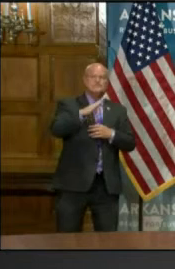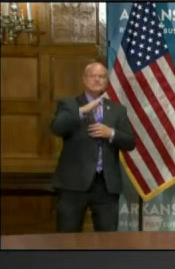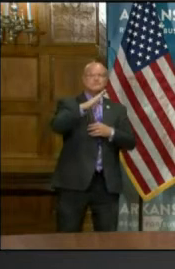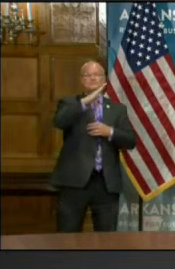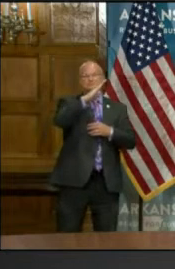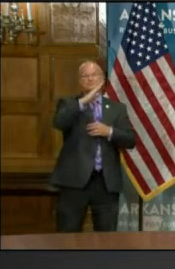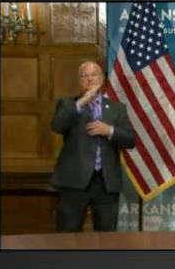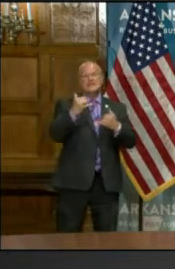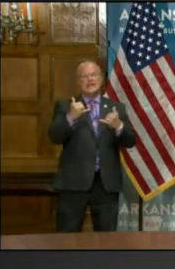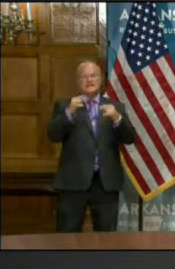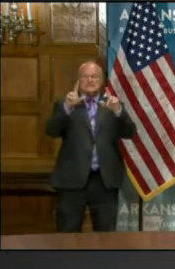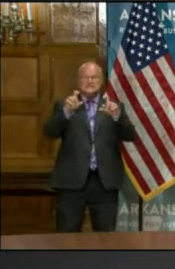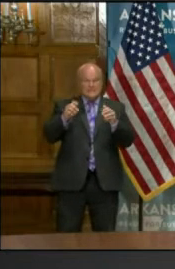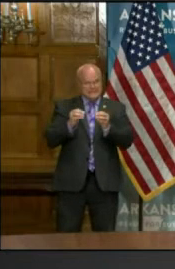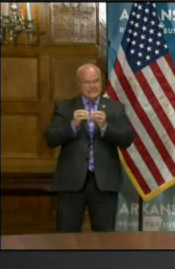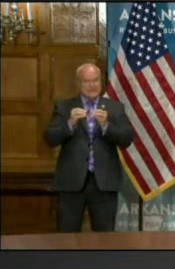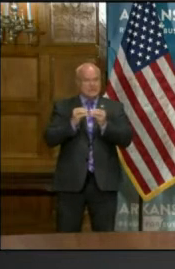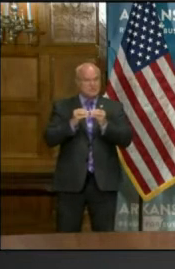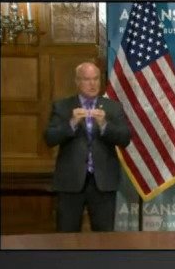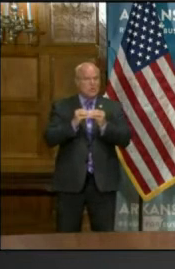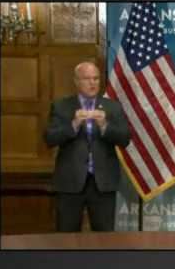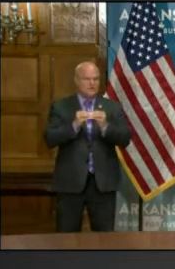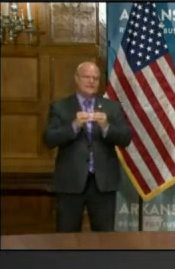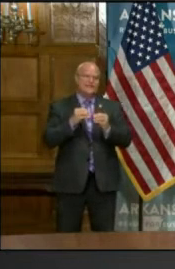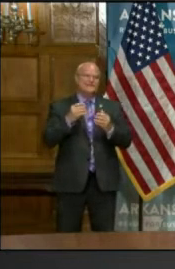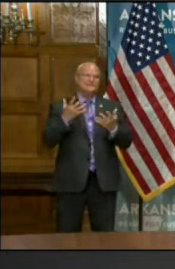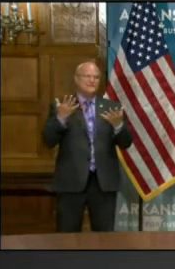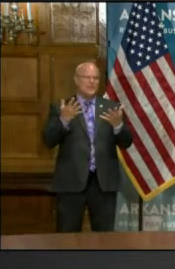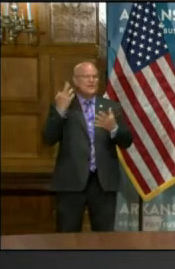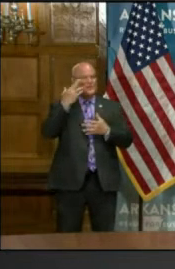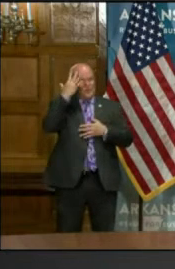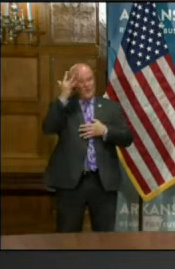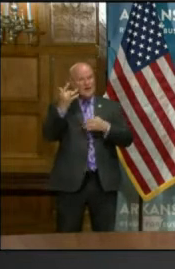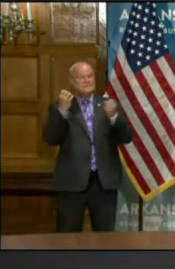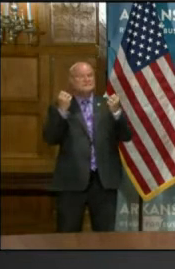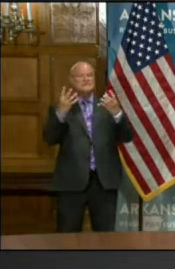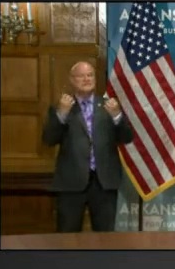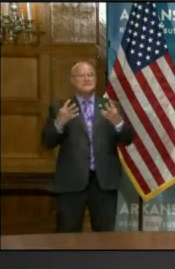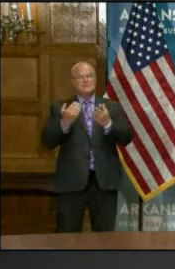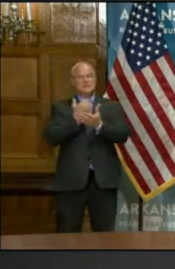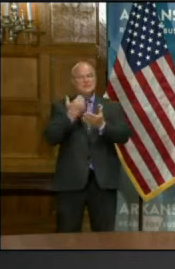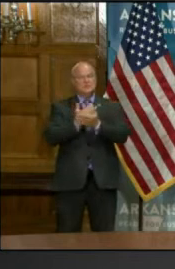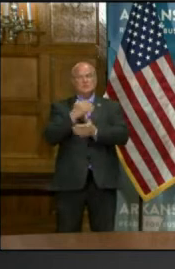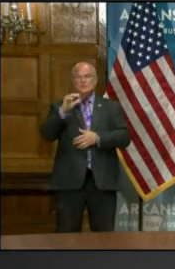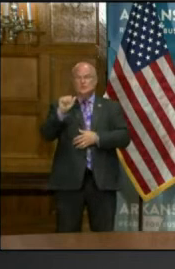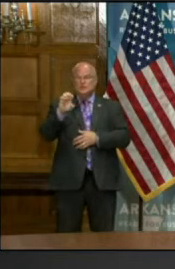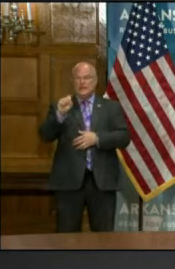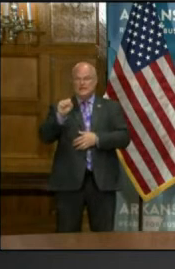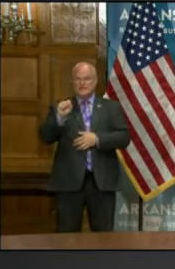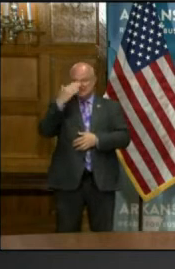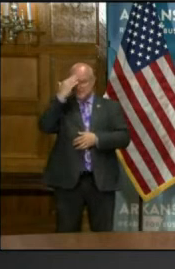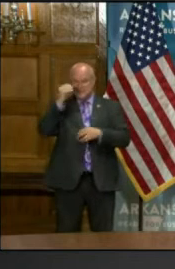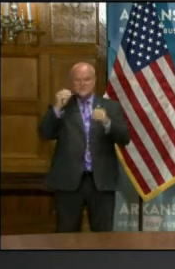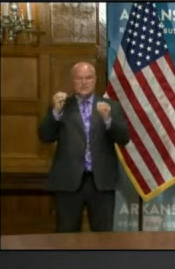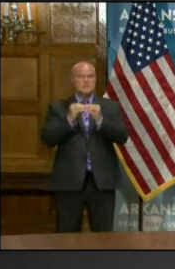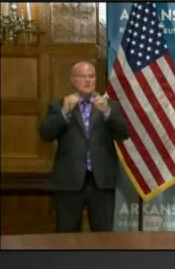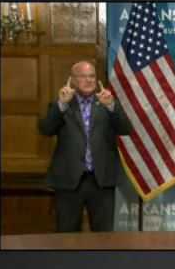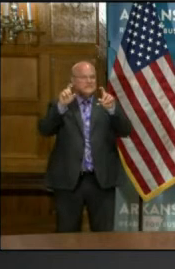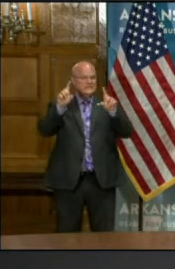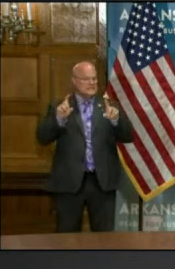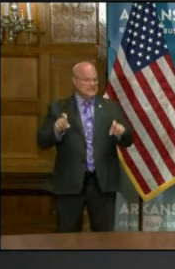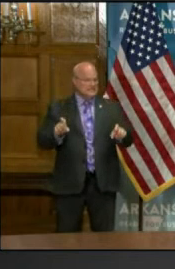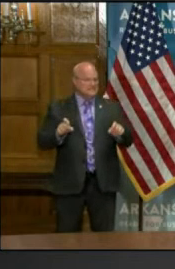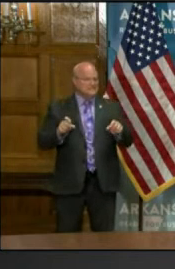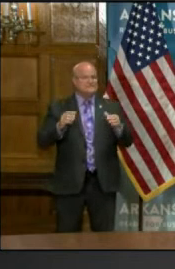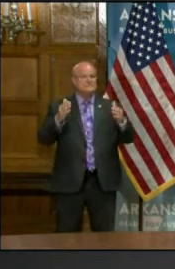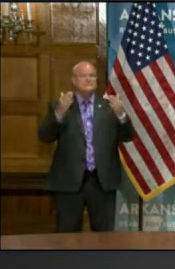line. Obviously, we're testing more is a large part of it, and a large number of cases that come in because we're testing more.